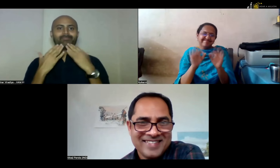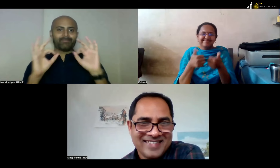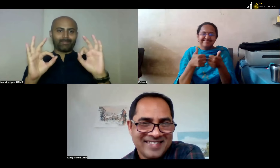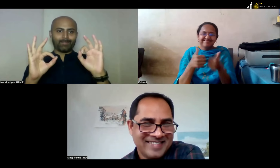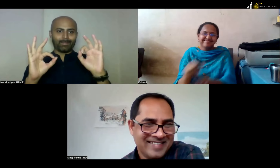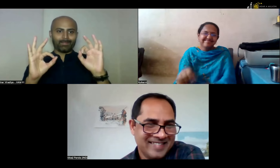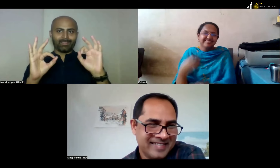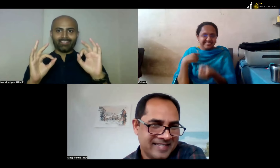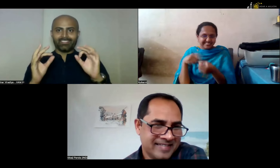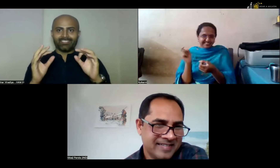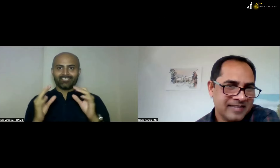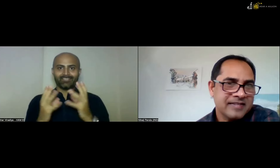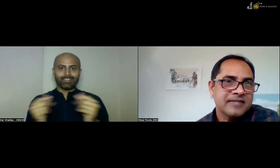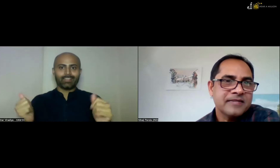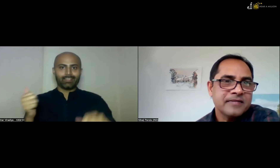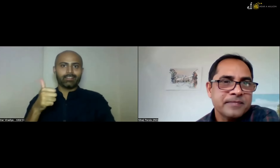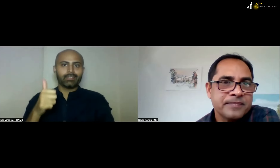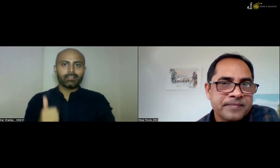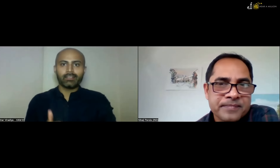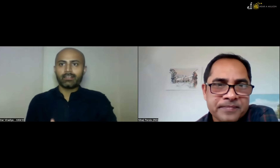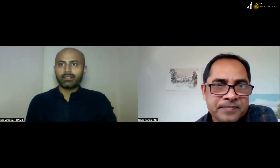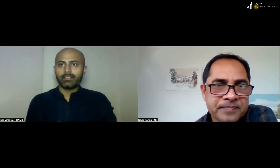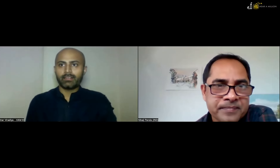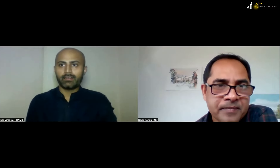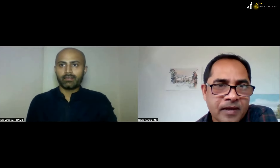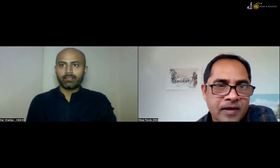there. Thank you, Sibaji. Thank you, Ham.